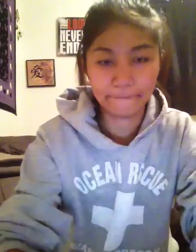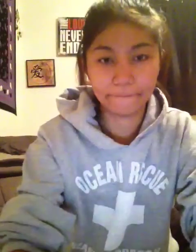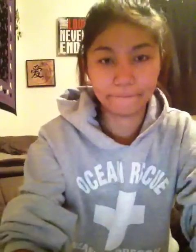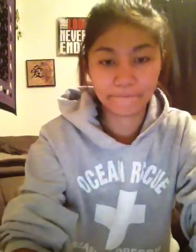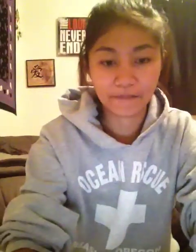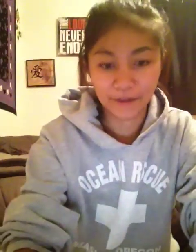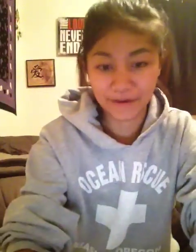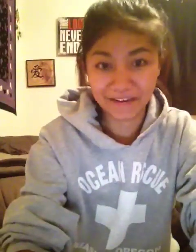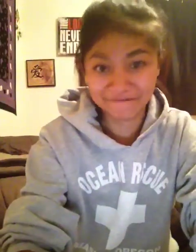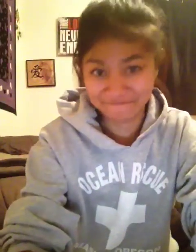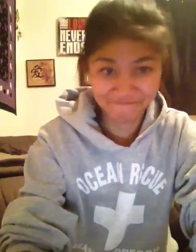Are you ready?